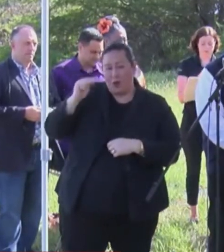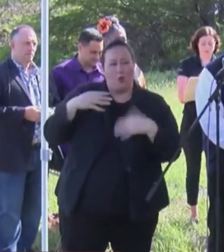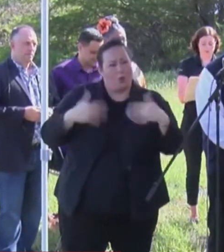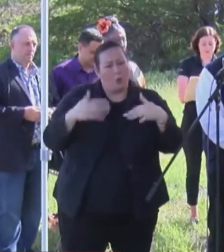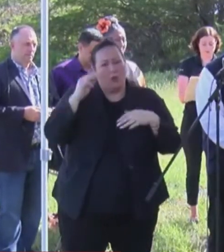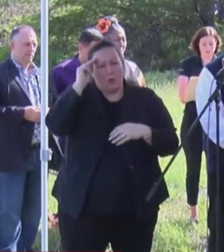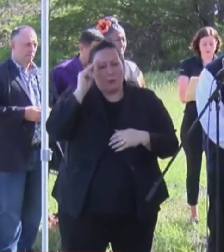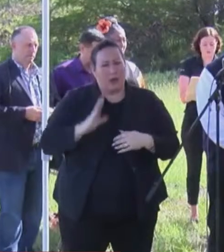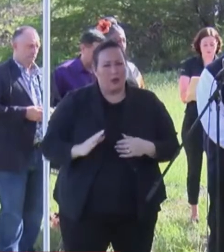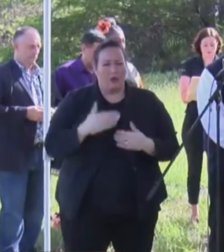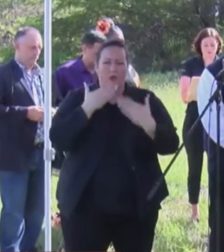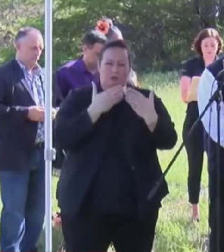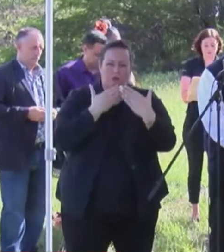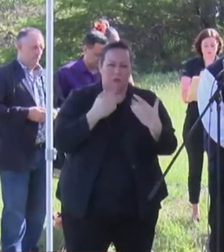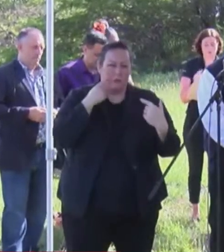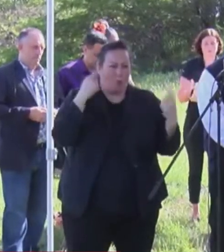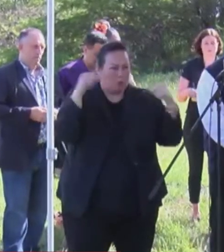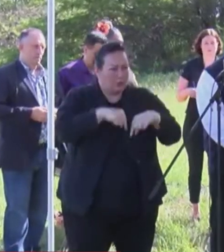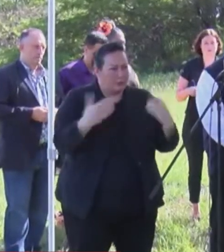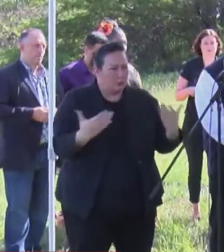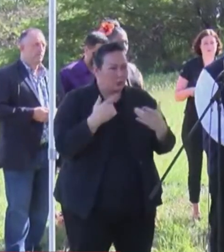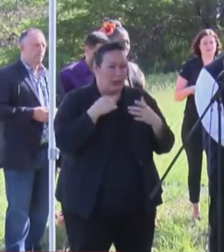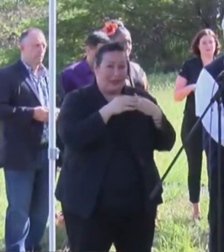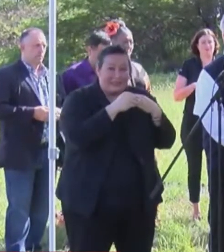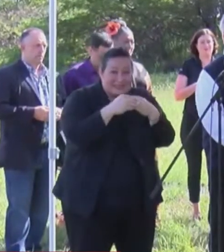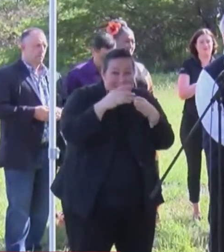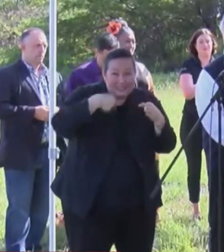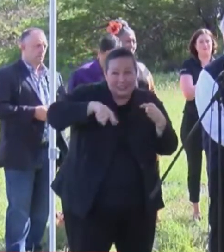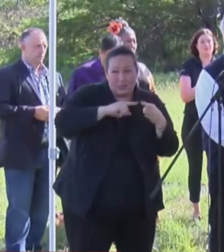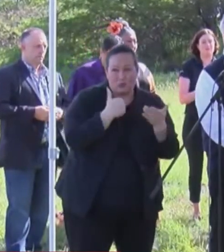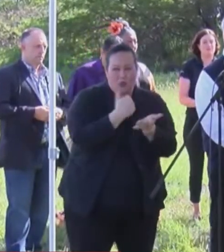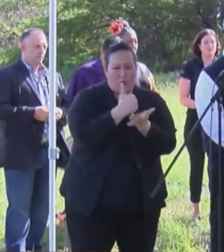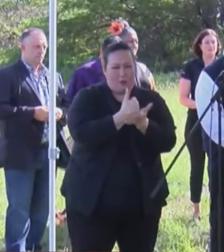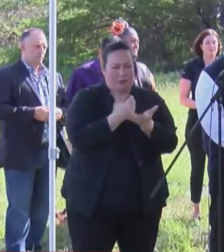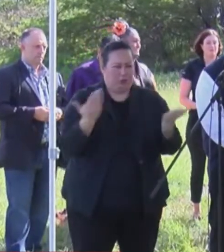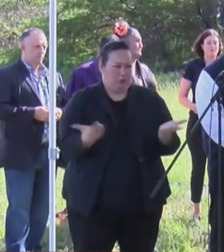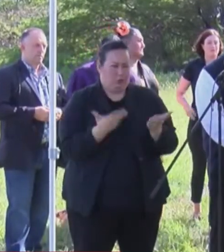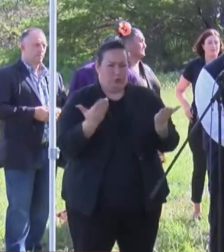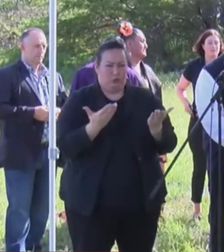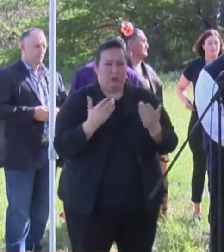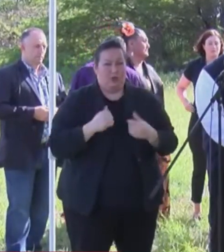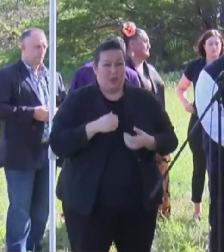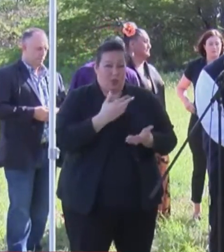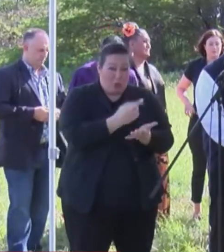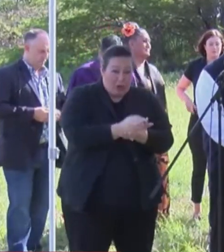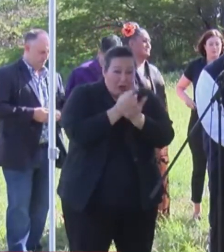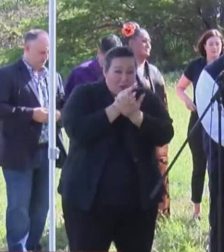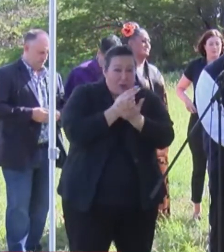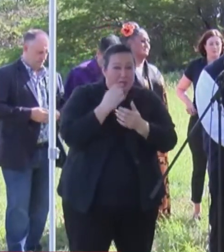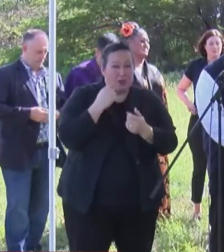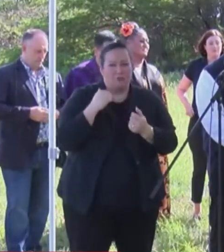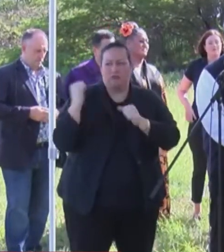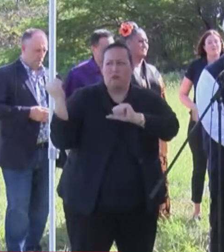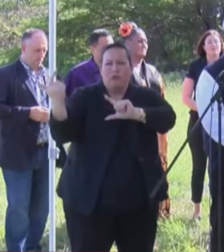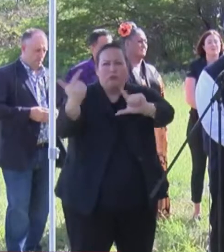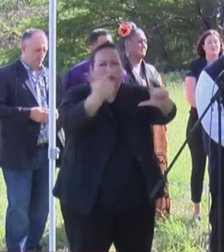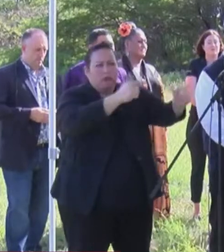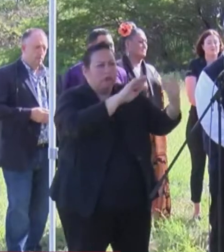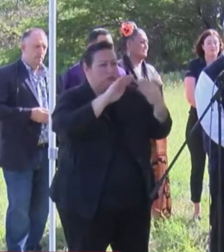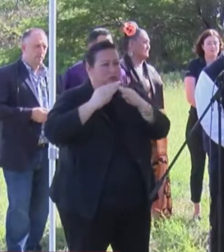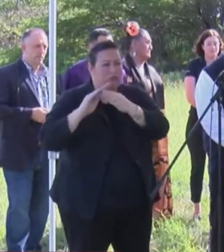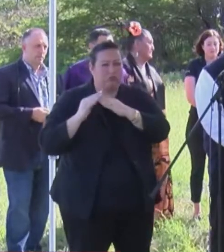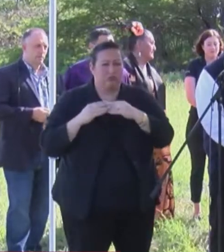and guiding our combined efforts towards recovery. Recovery takes a whole community. Due to authority limitations placed